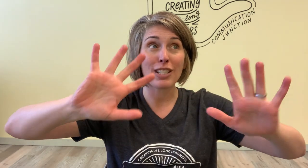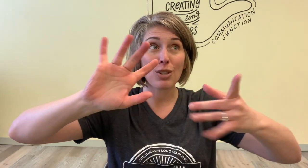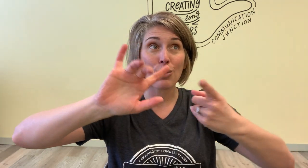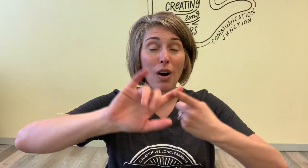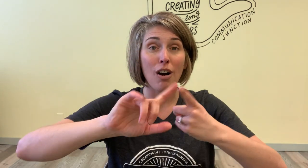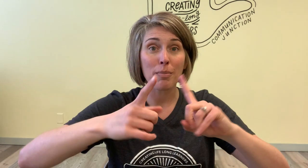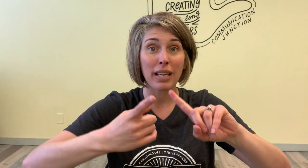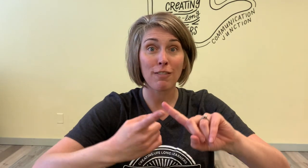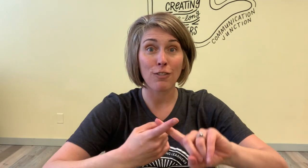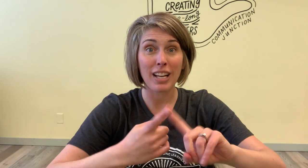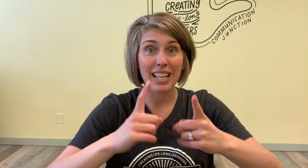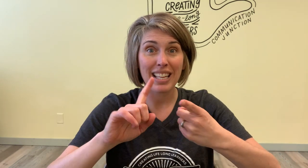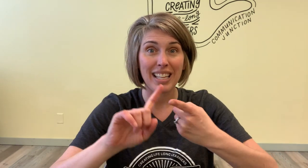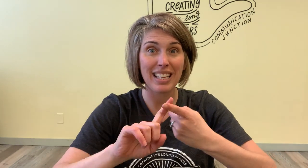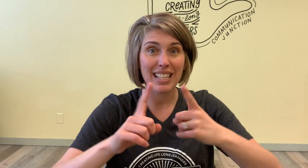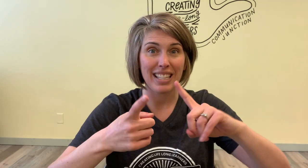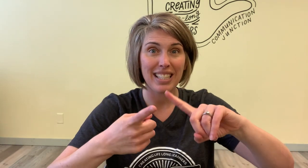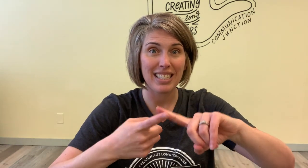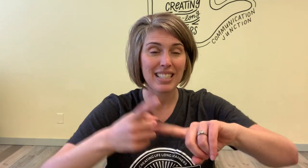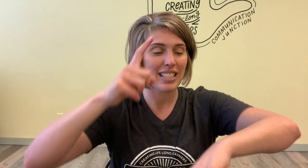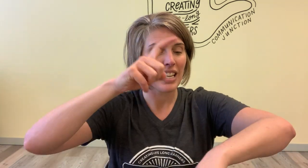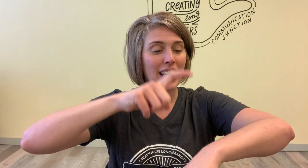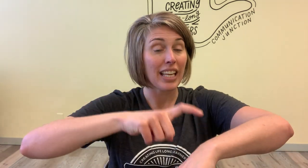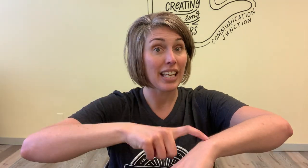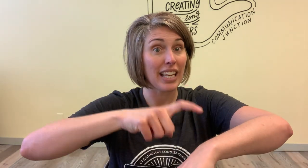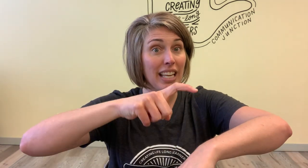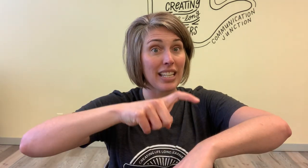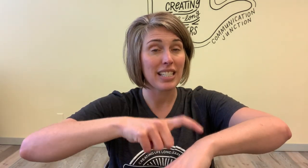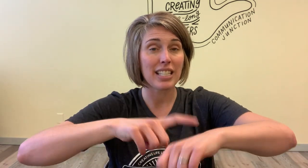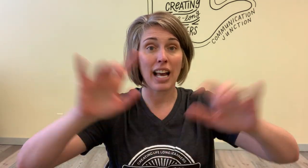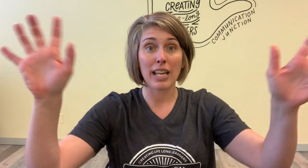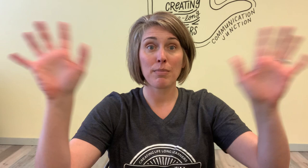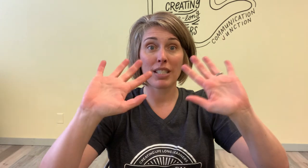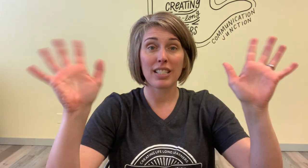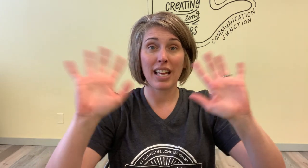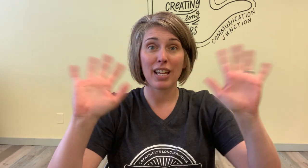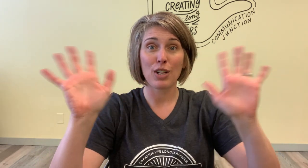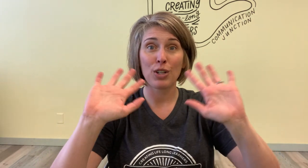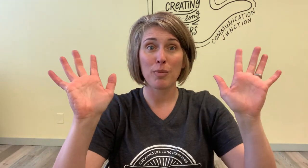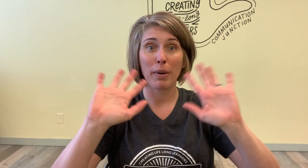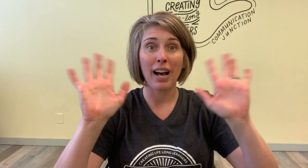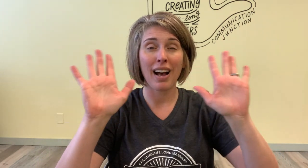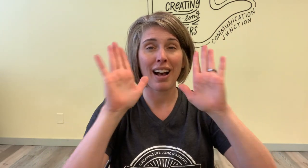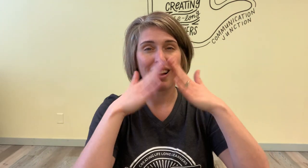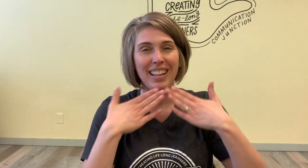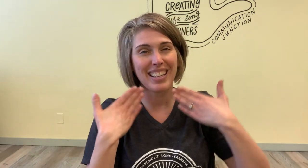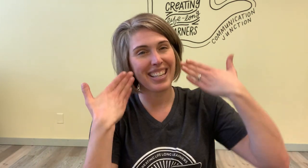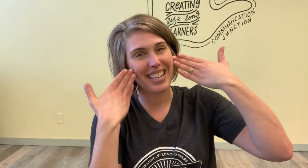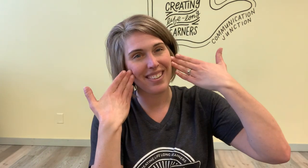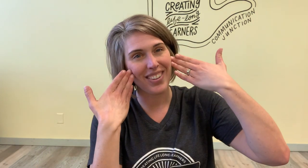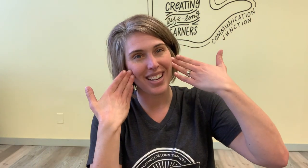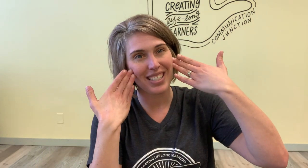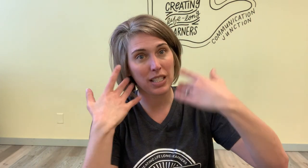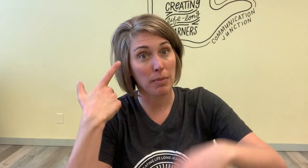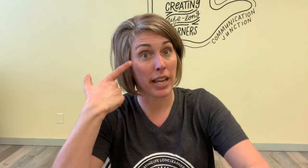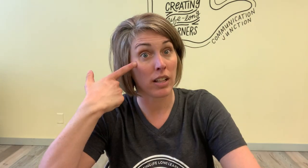to all my friends. It is time to say goodbye. Give a smile